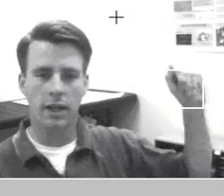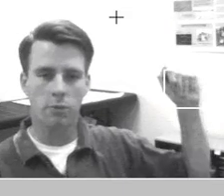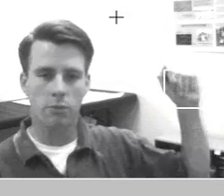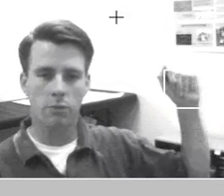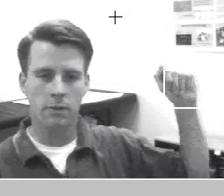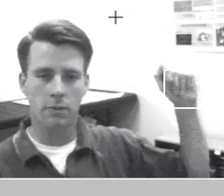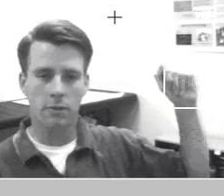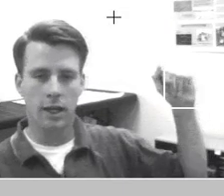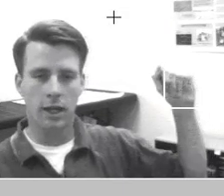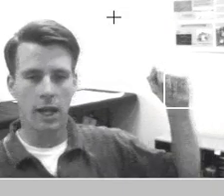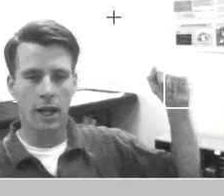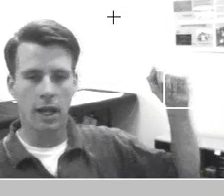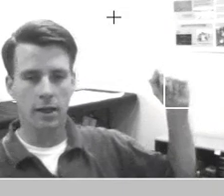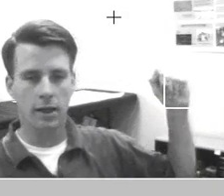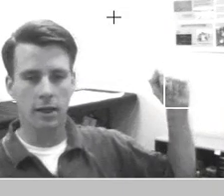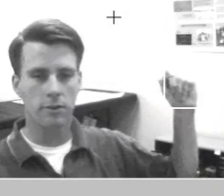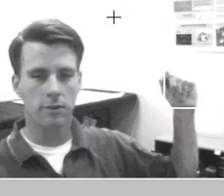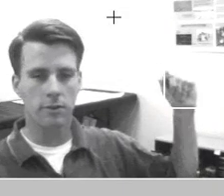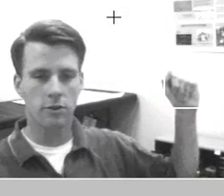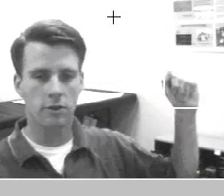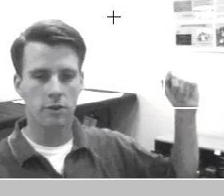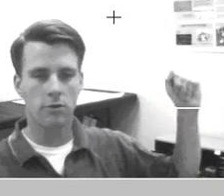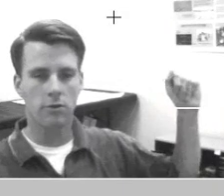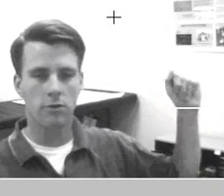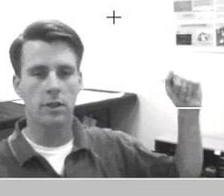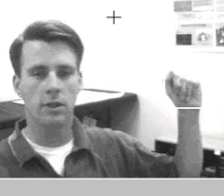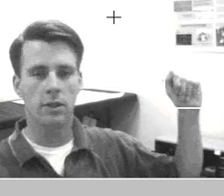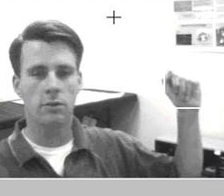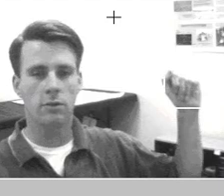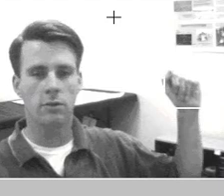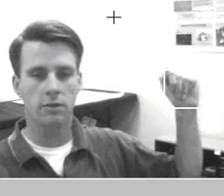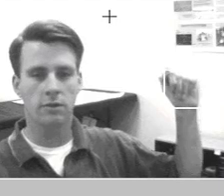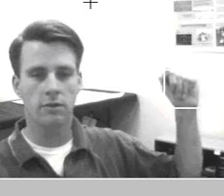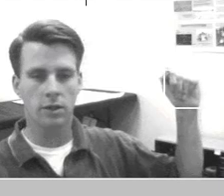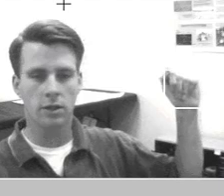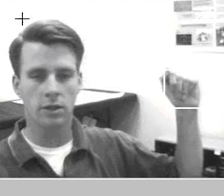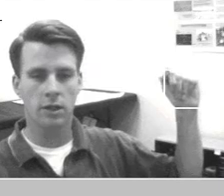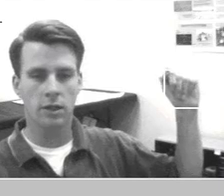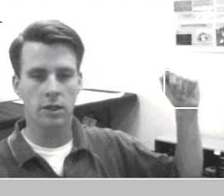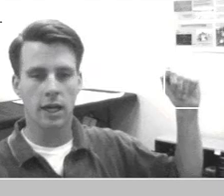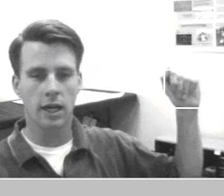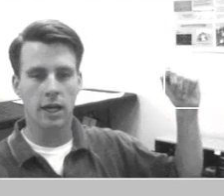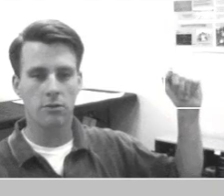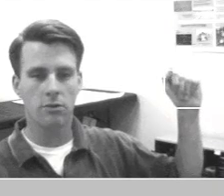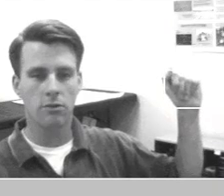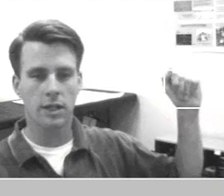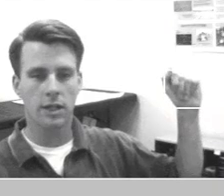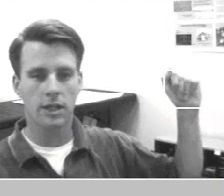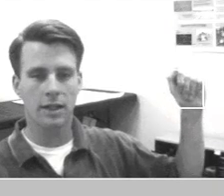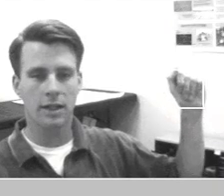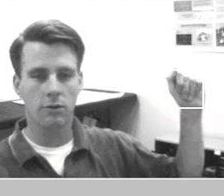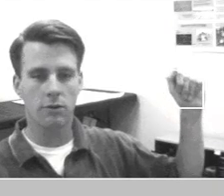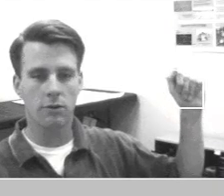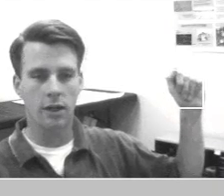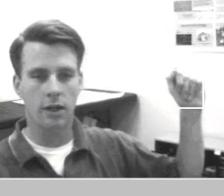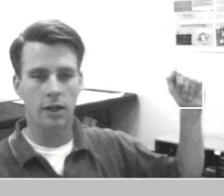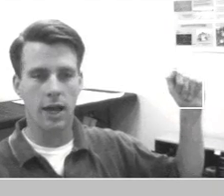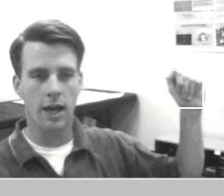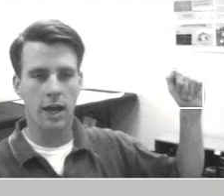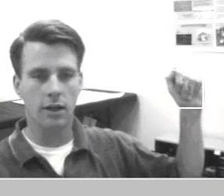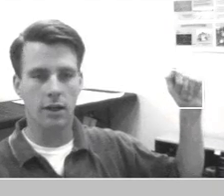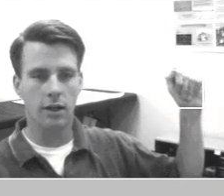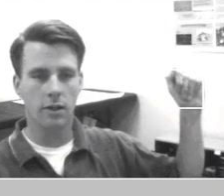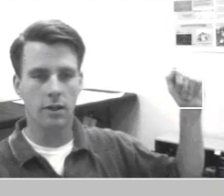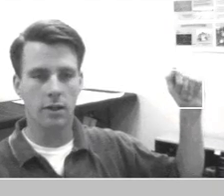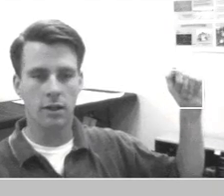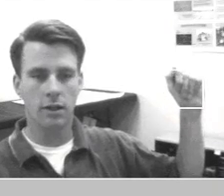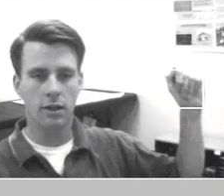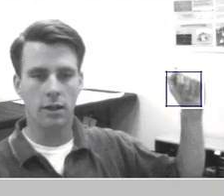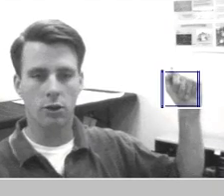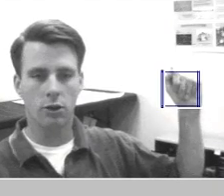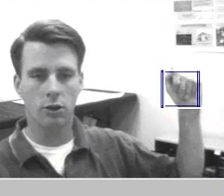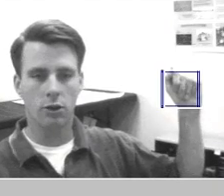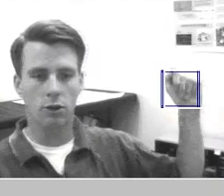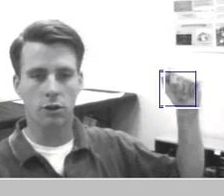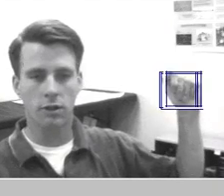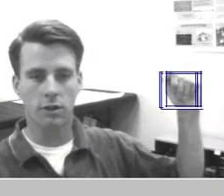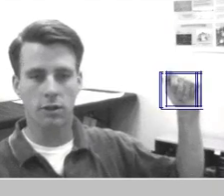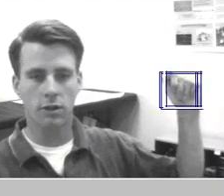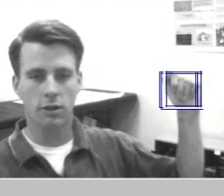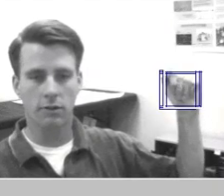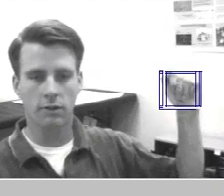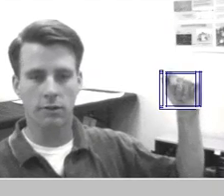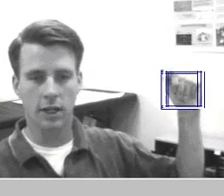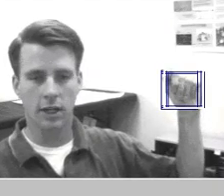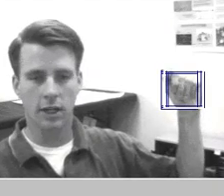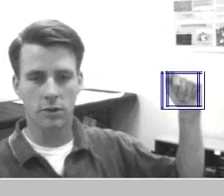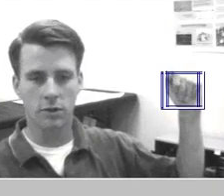bring my hand up to the region of interest and do the sign language letter A, click learn